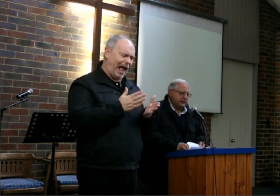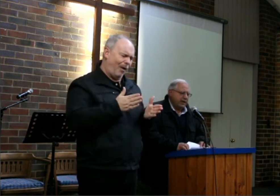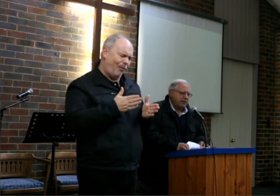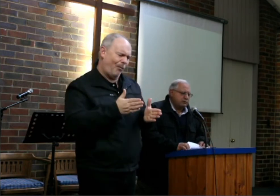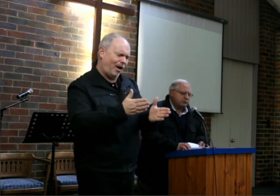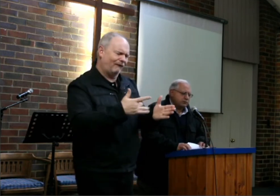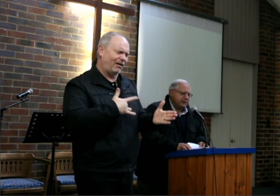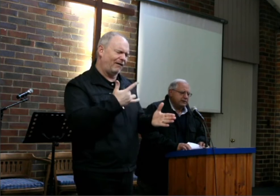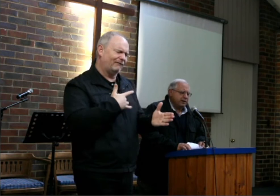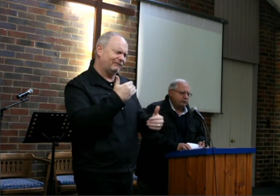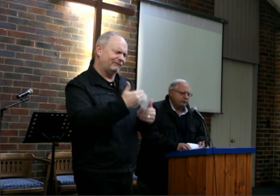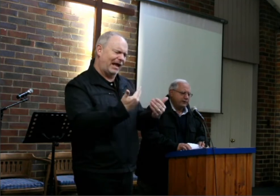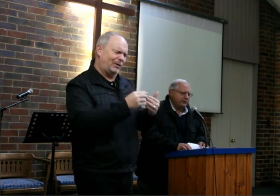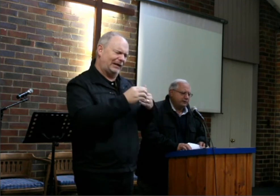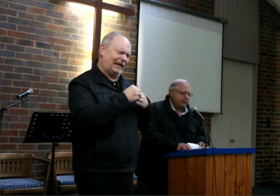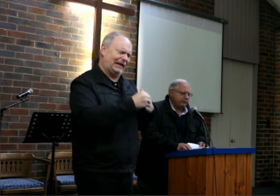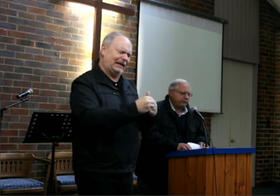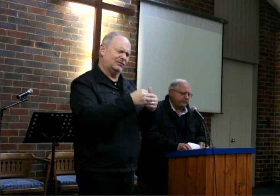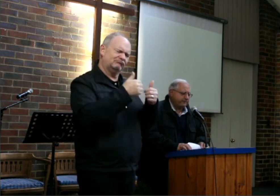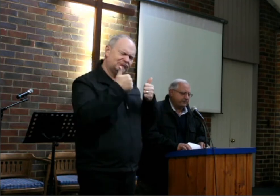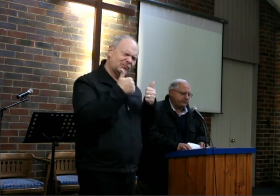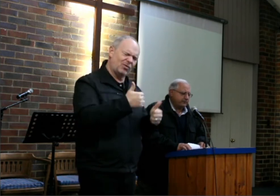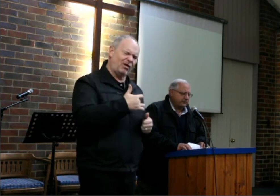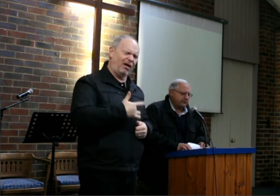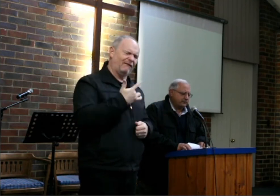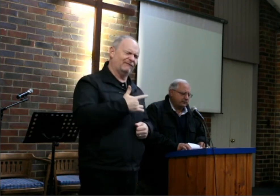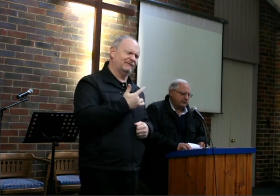and how to lead a fulfilling life.